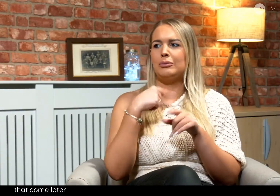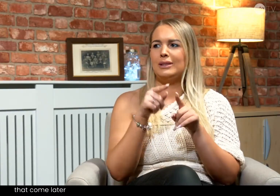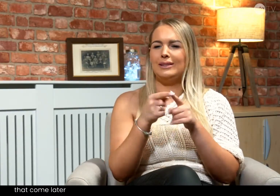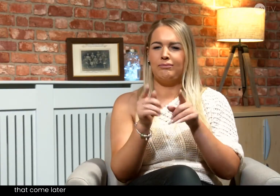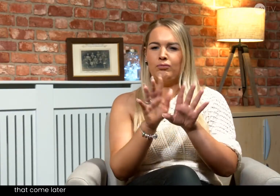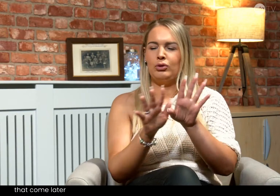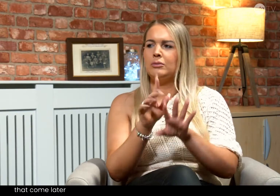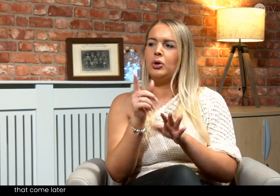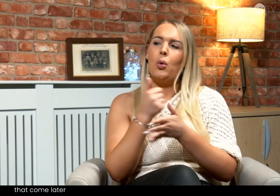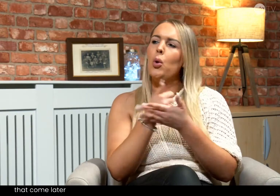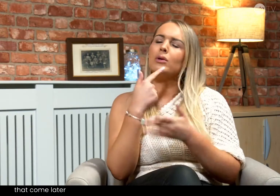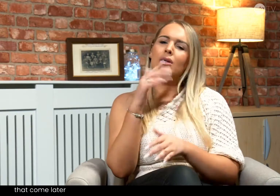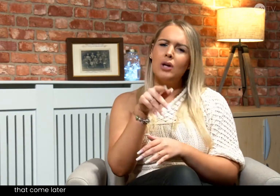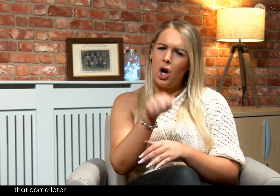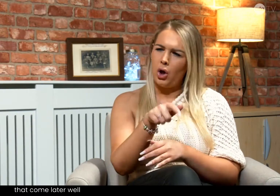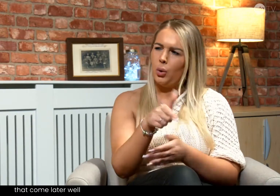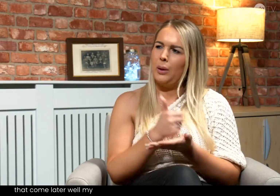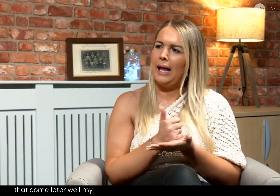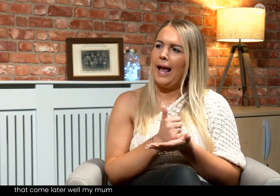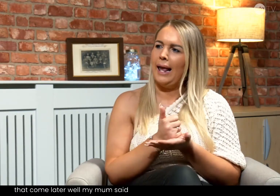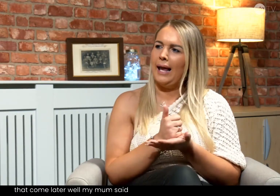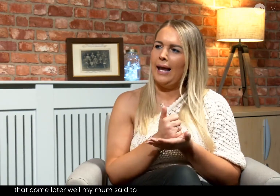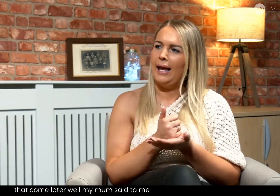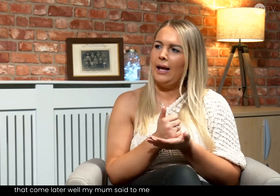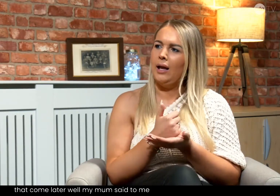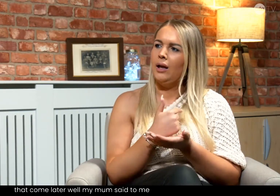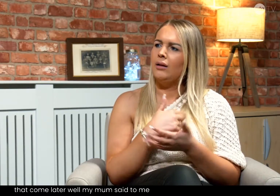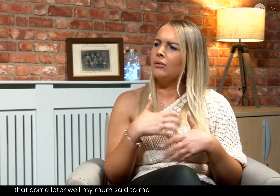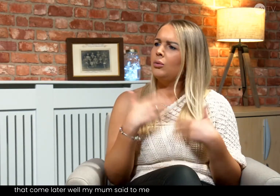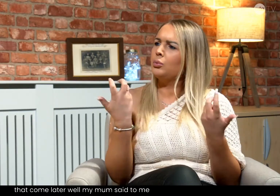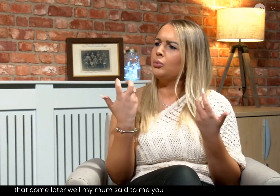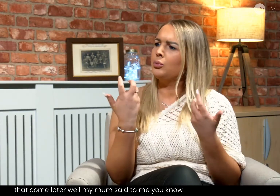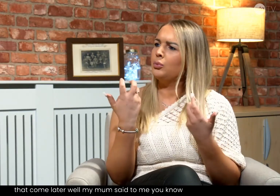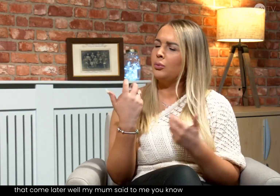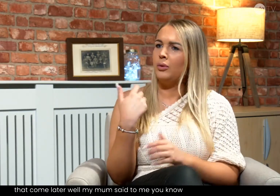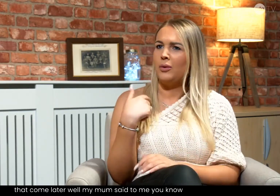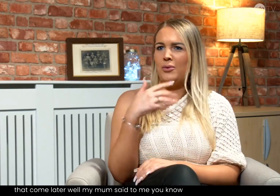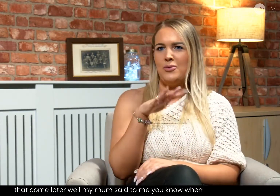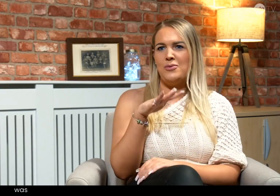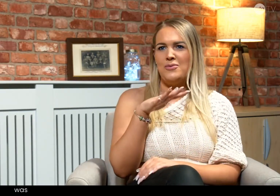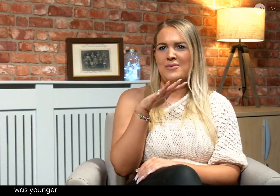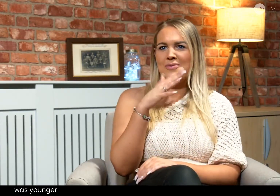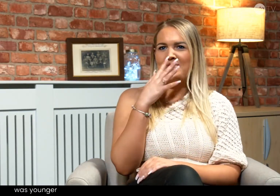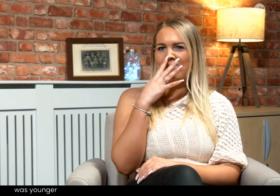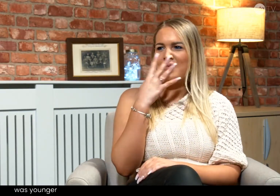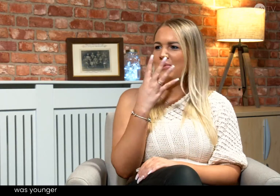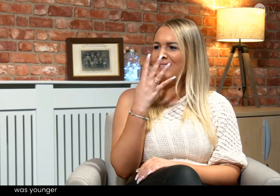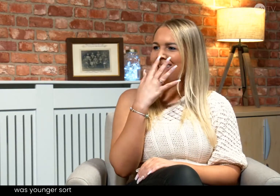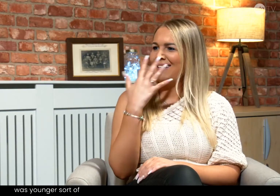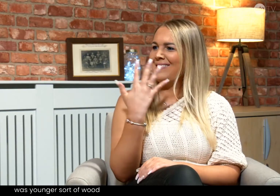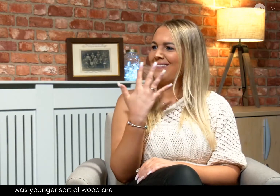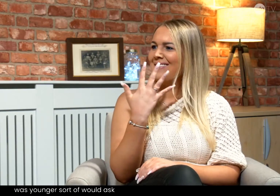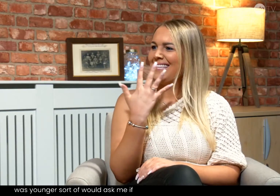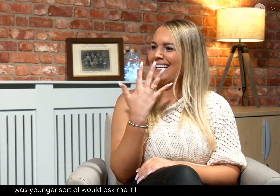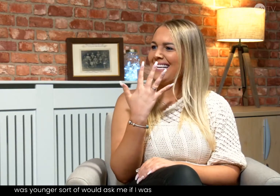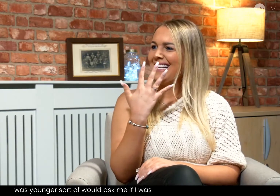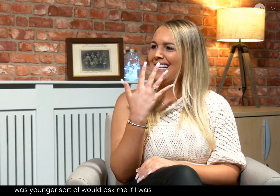Well, my mum said to me, you know, when I was younger, sort of would ask me if I was gay, I think when I was about 14